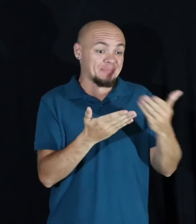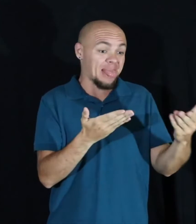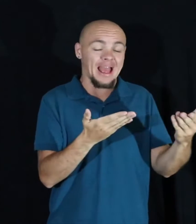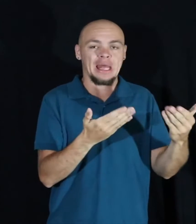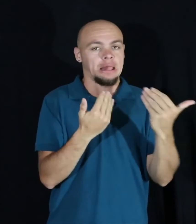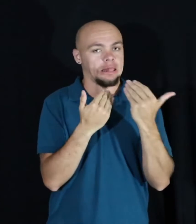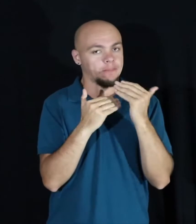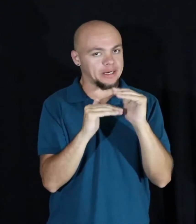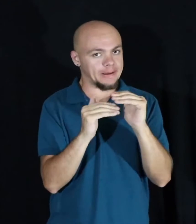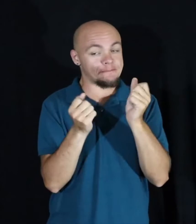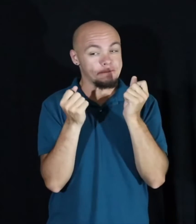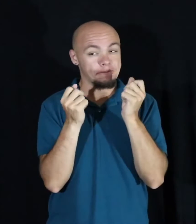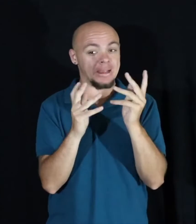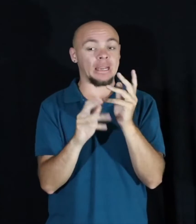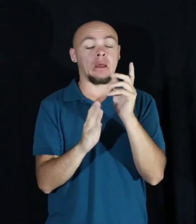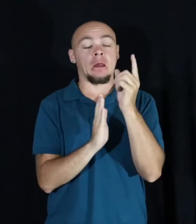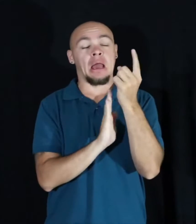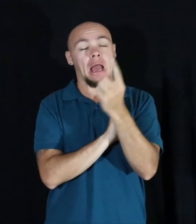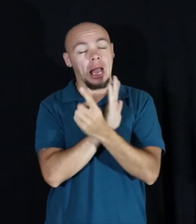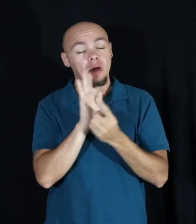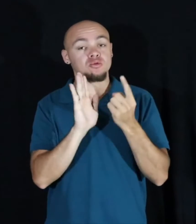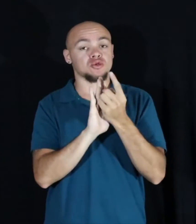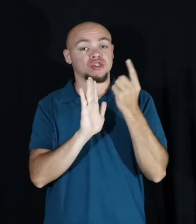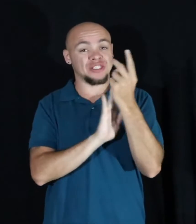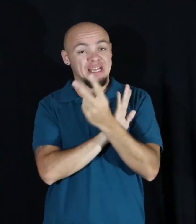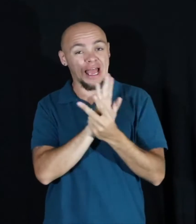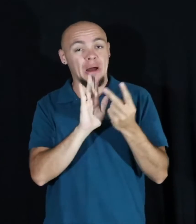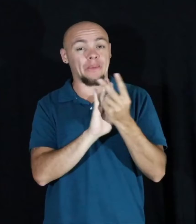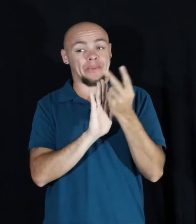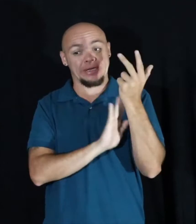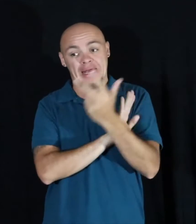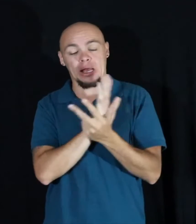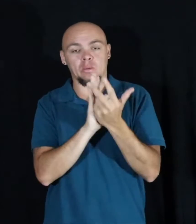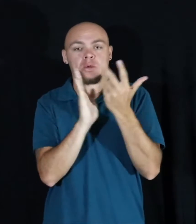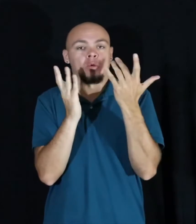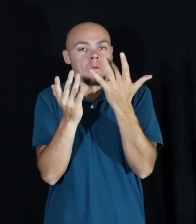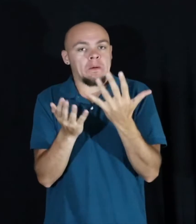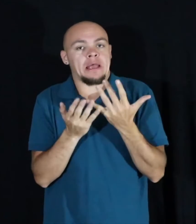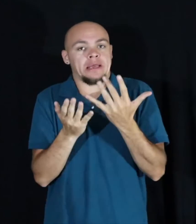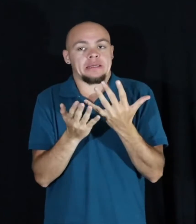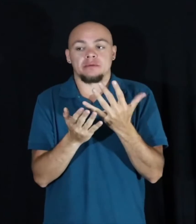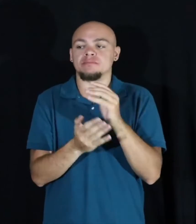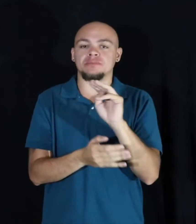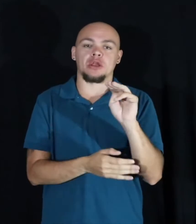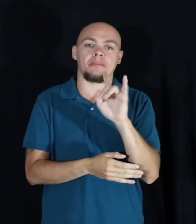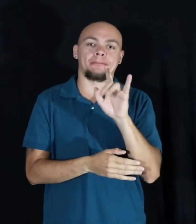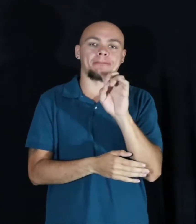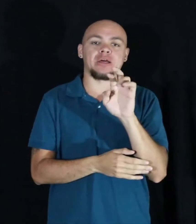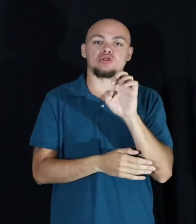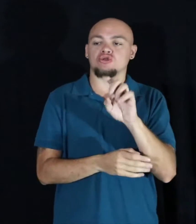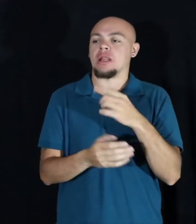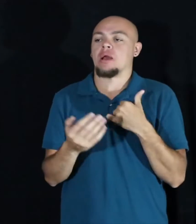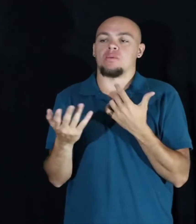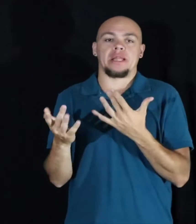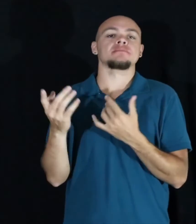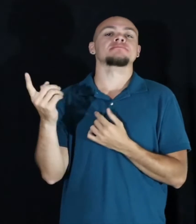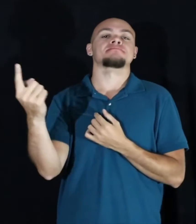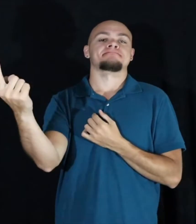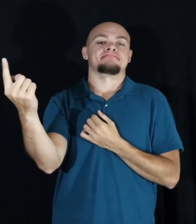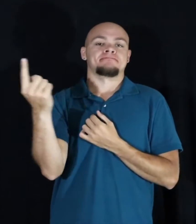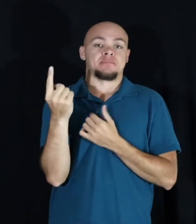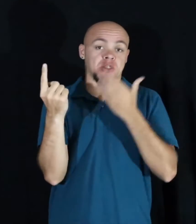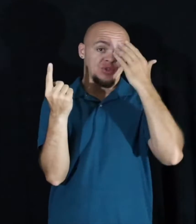and many had to wait hours to get their vaccination. I waited for Miss Mildred and her granddaughter to get to the front of the